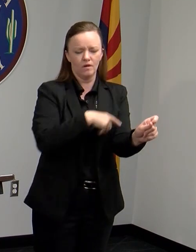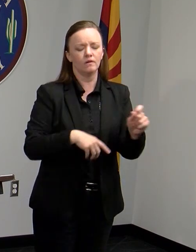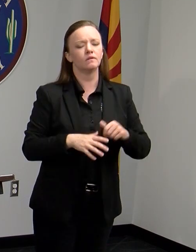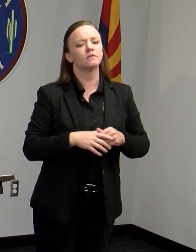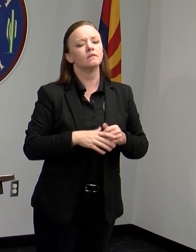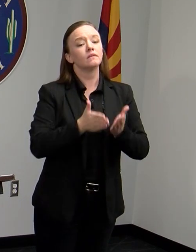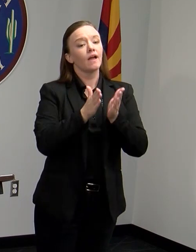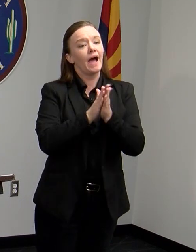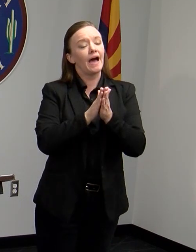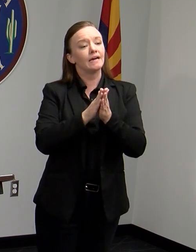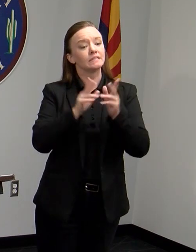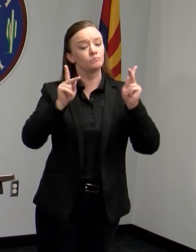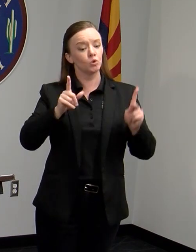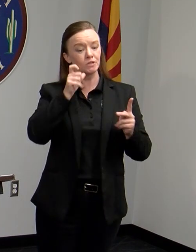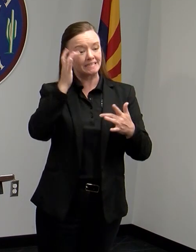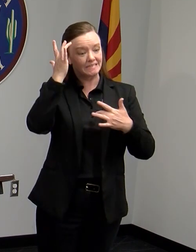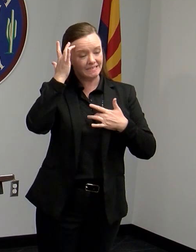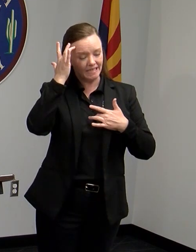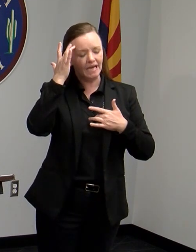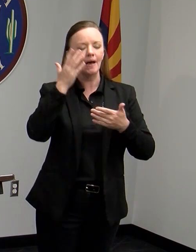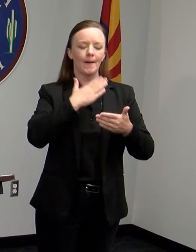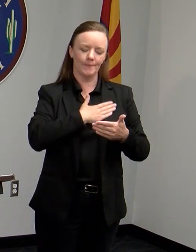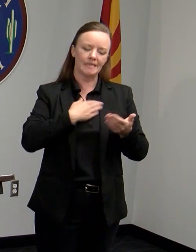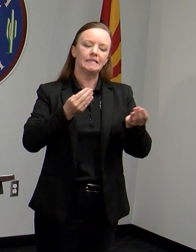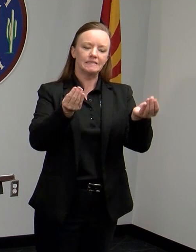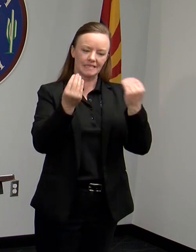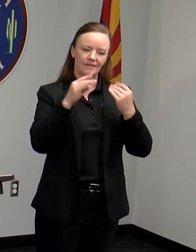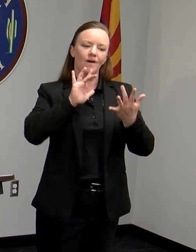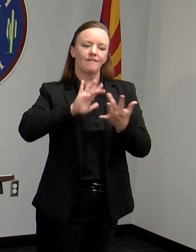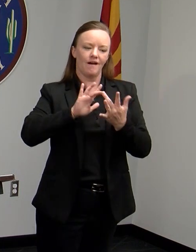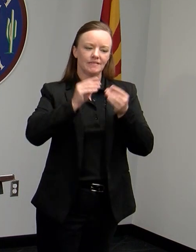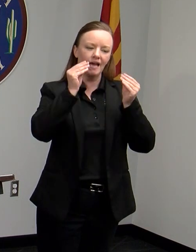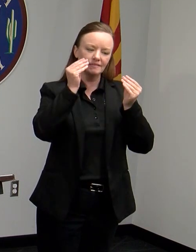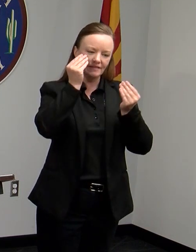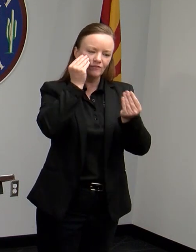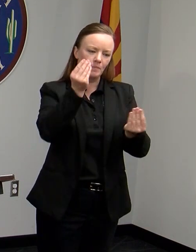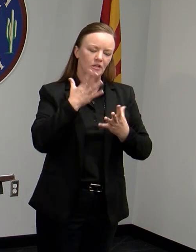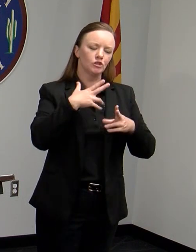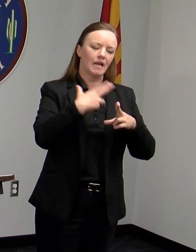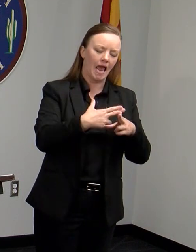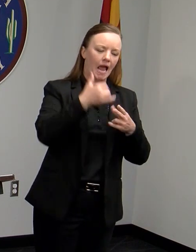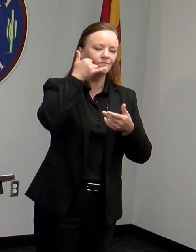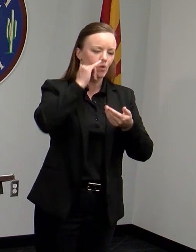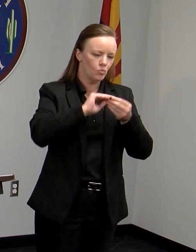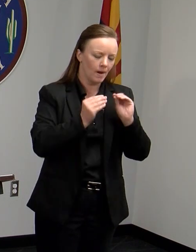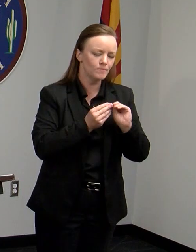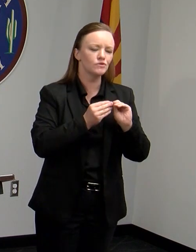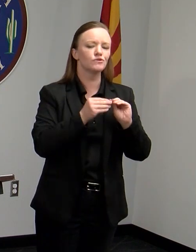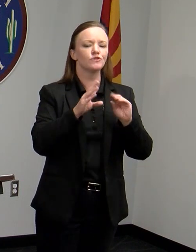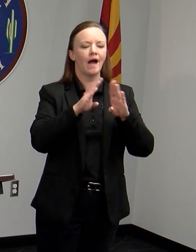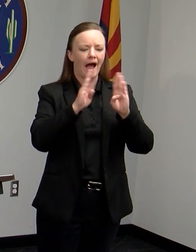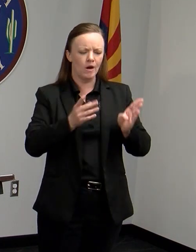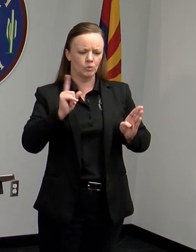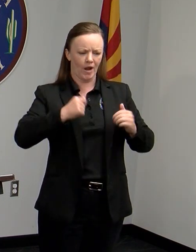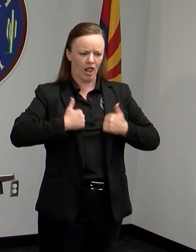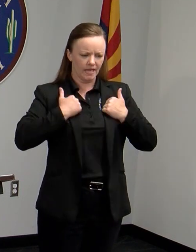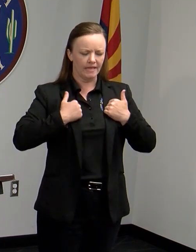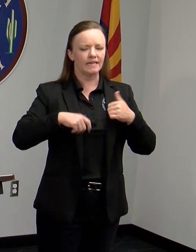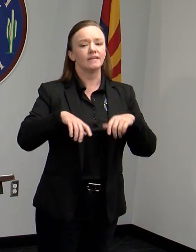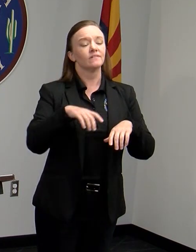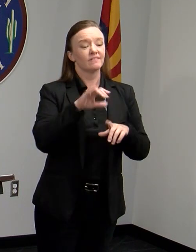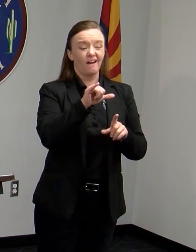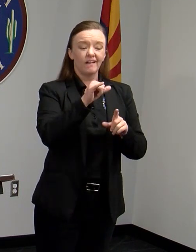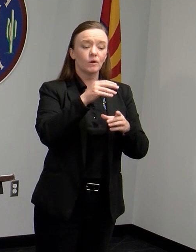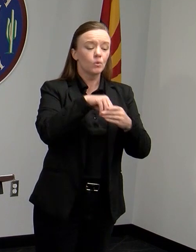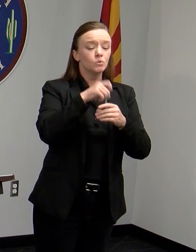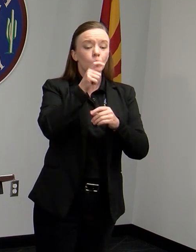contact information for the people mentioned during the interview who are at risk for exposure, including household contacts, healthcare